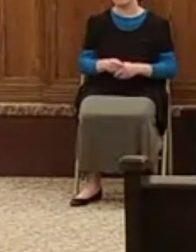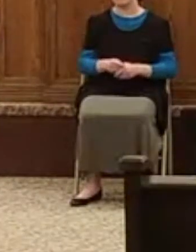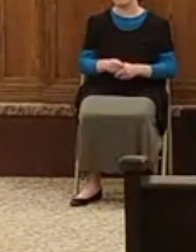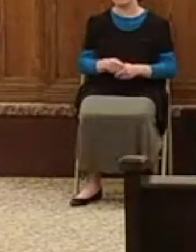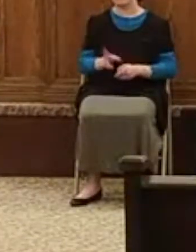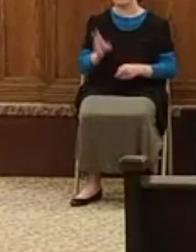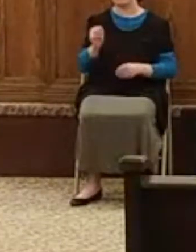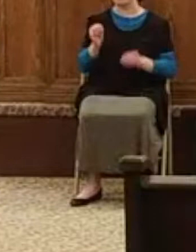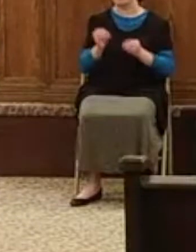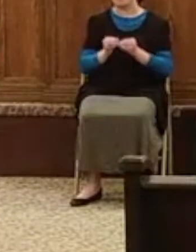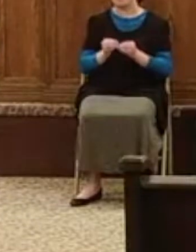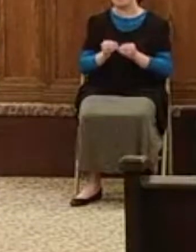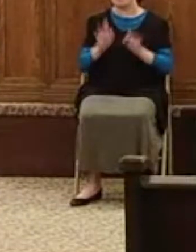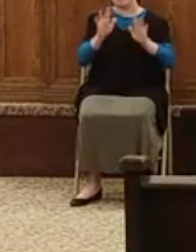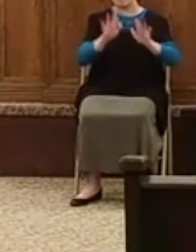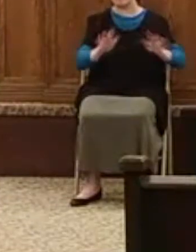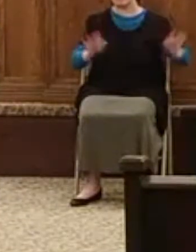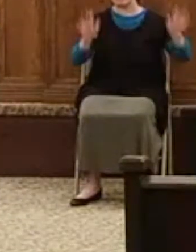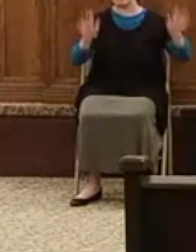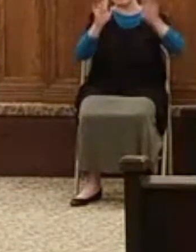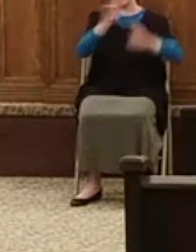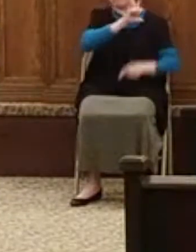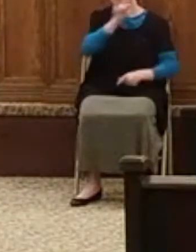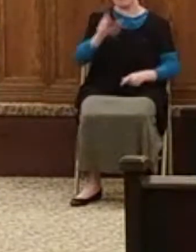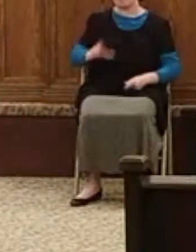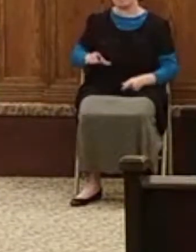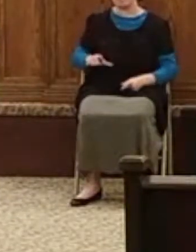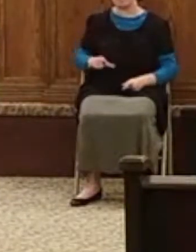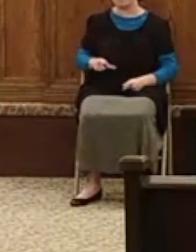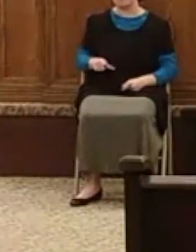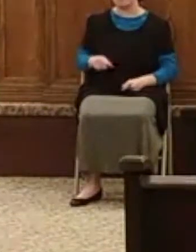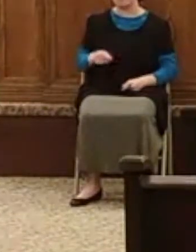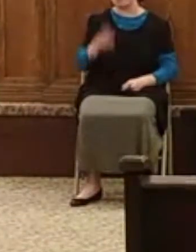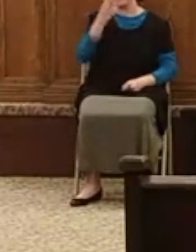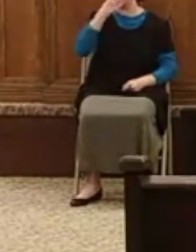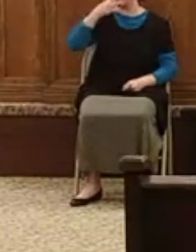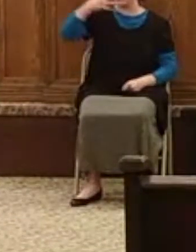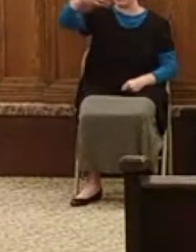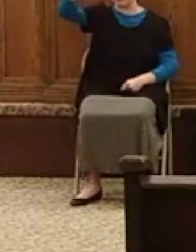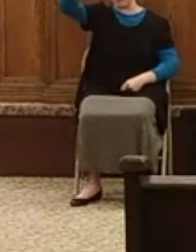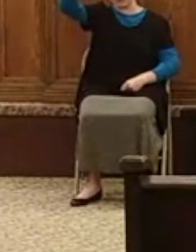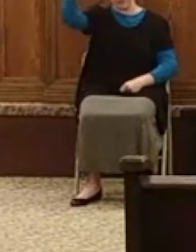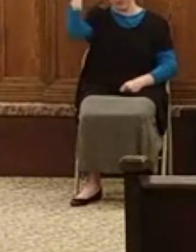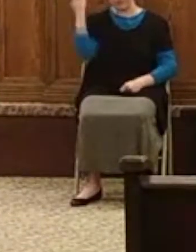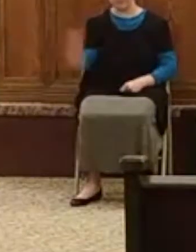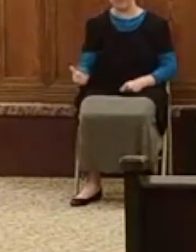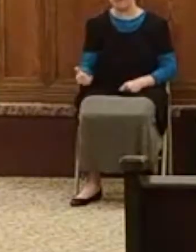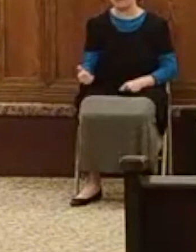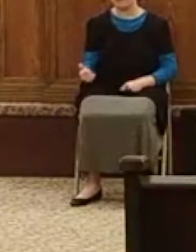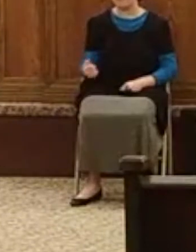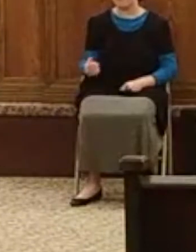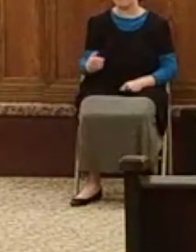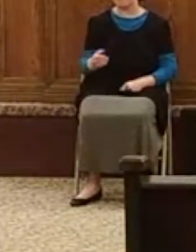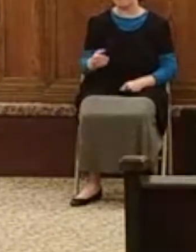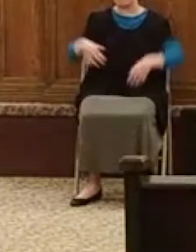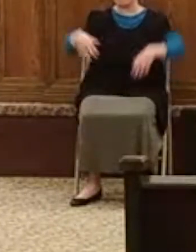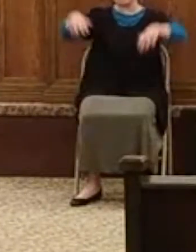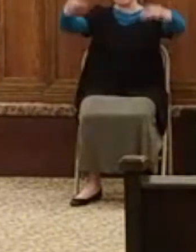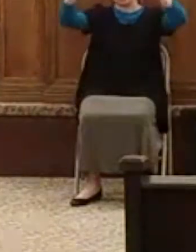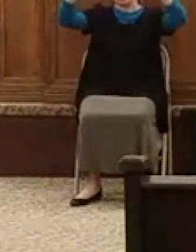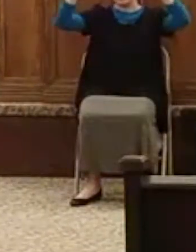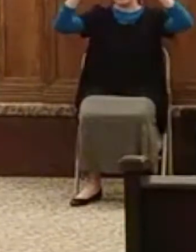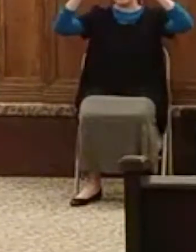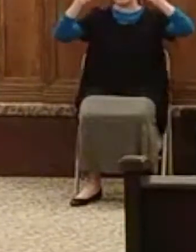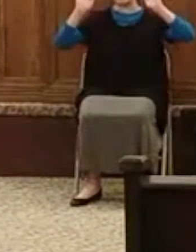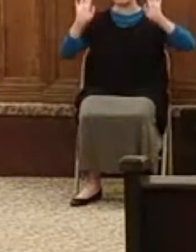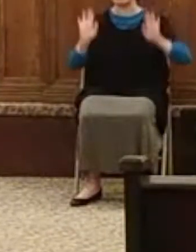know it no more. But the mercies of the Lord is from. Oh, you ought to shout right there. You ought to lift up